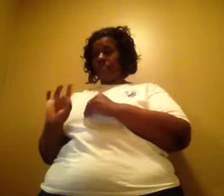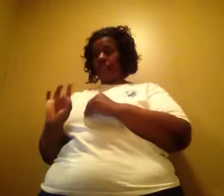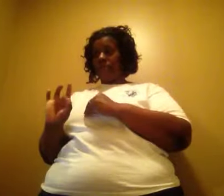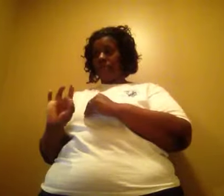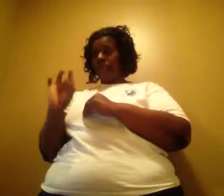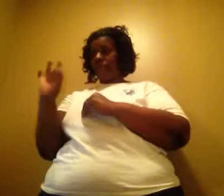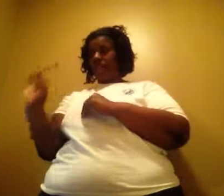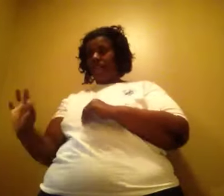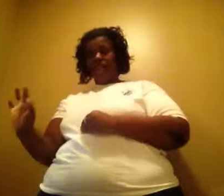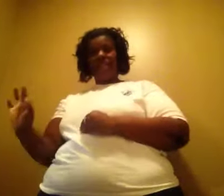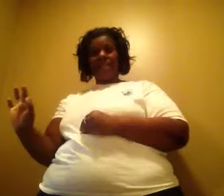is equal to 9.